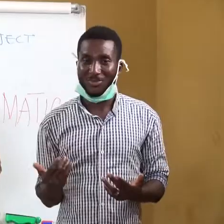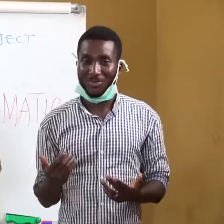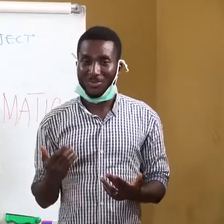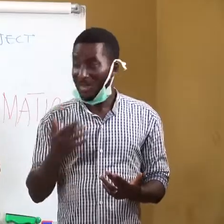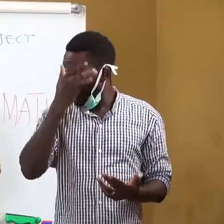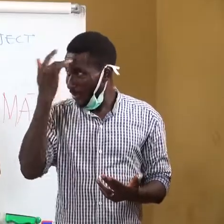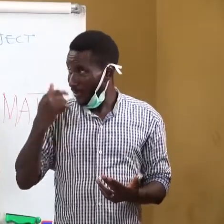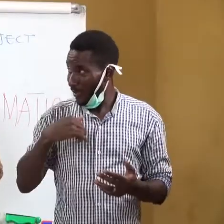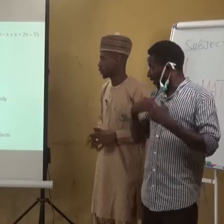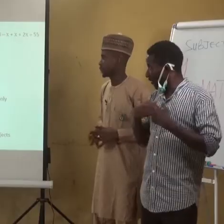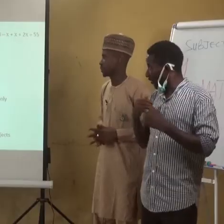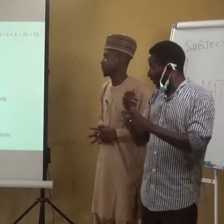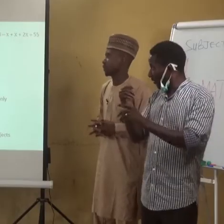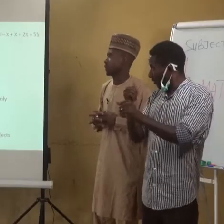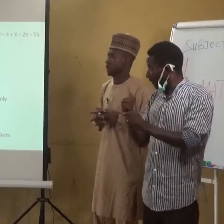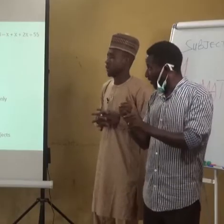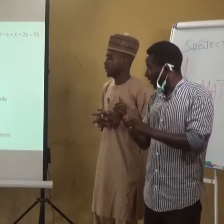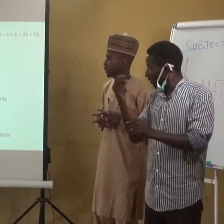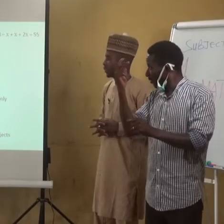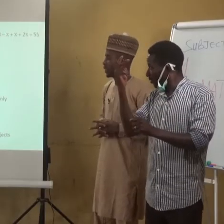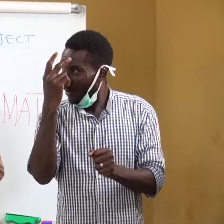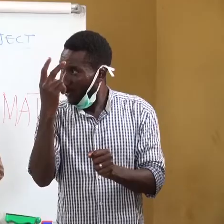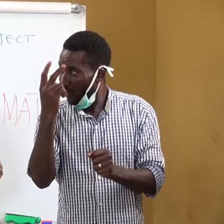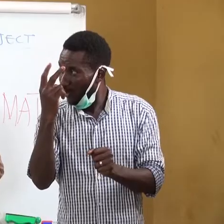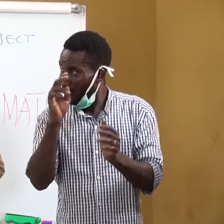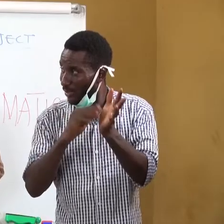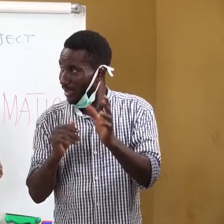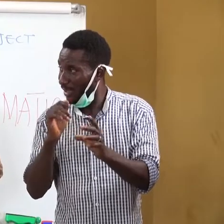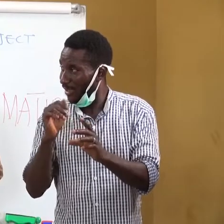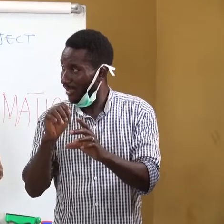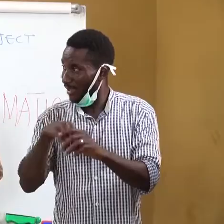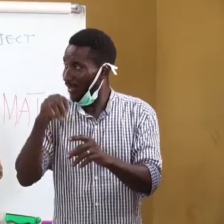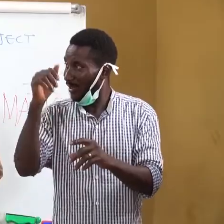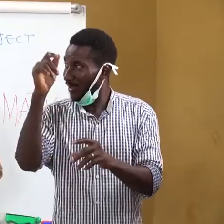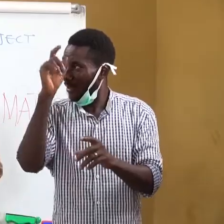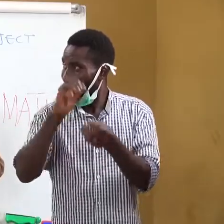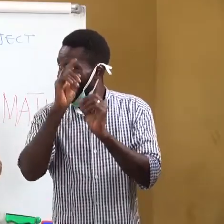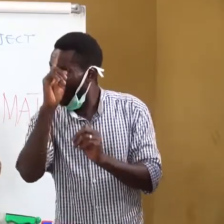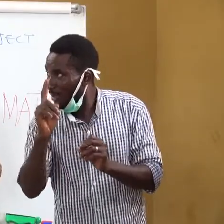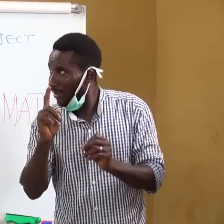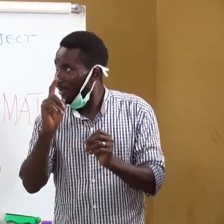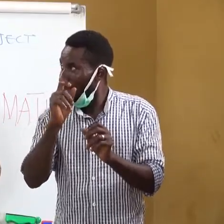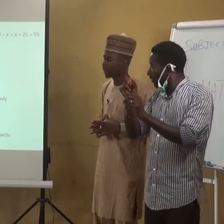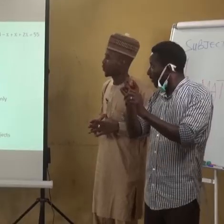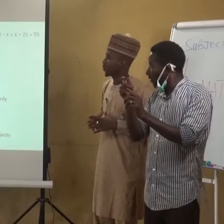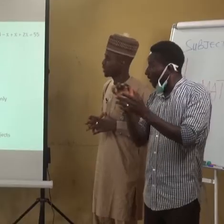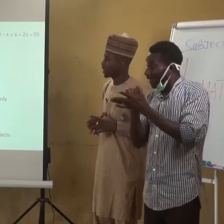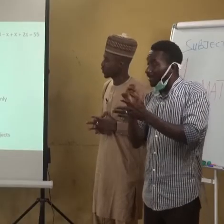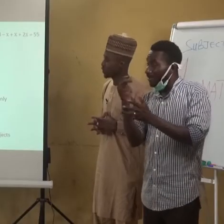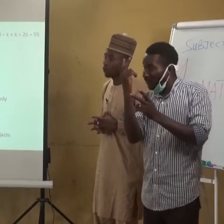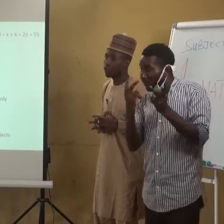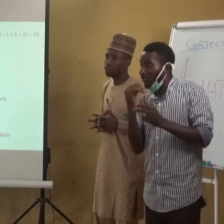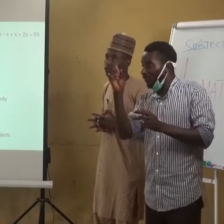study physics only. Then 3, those that study only 2 subjects.